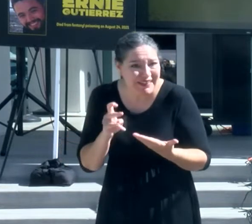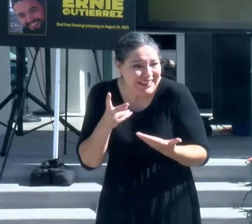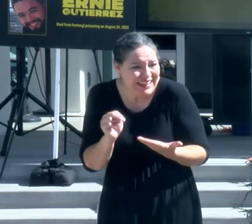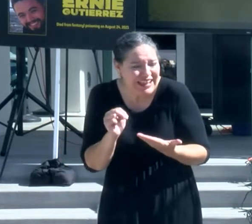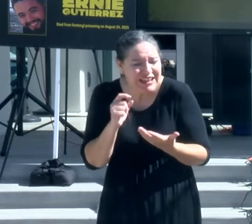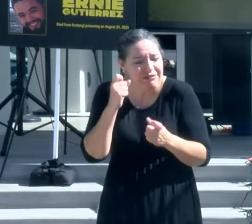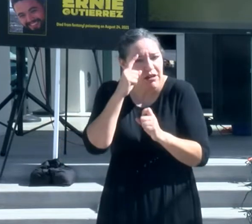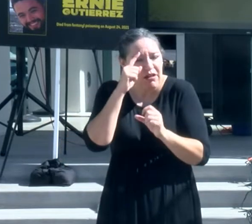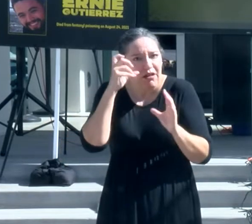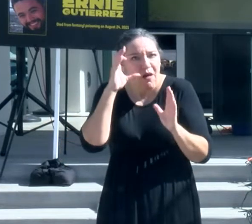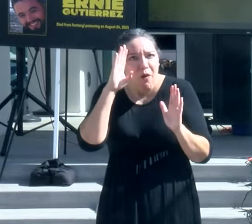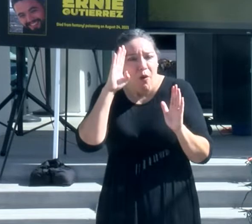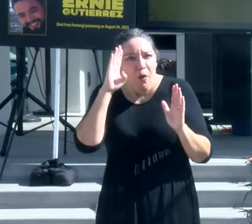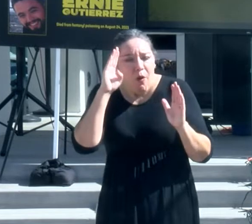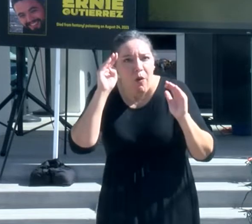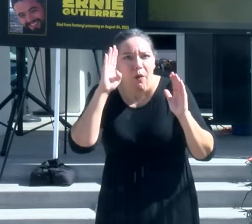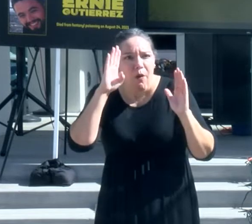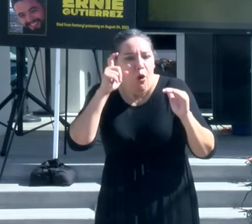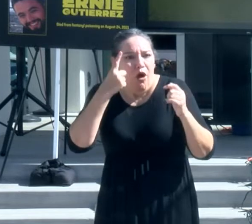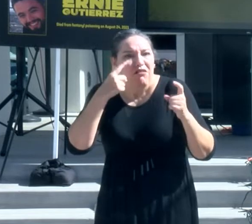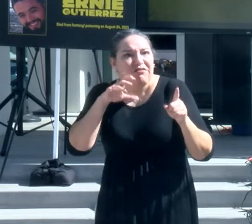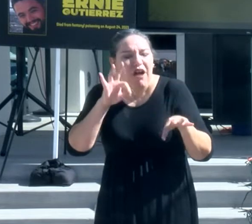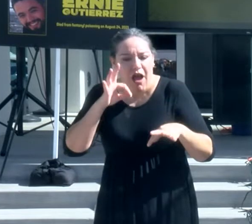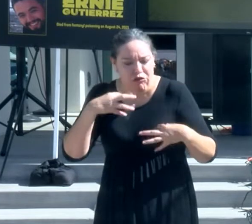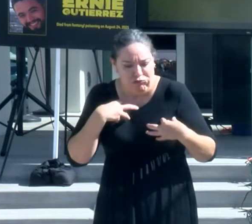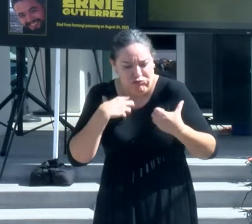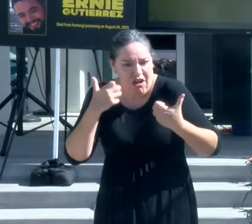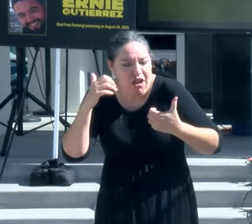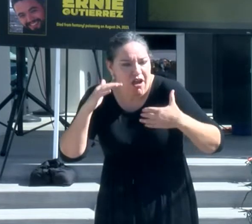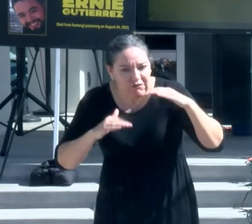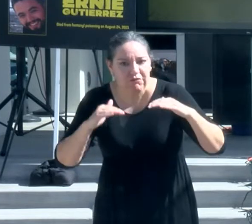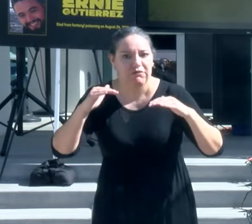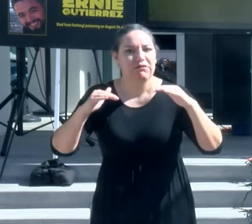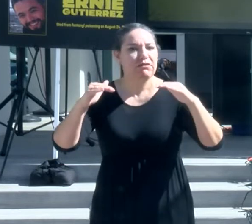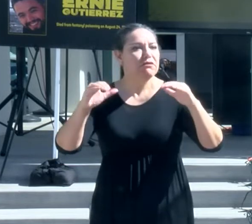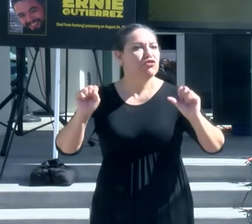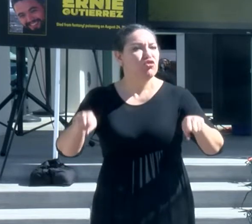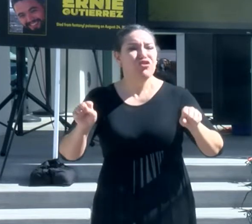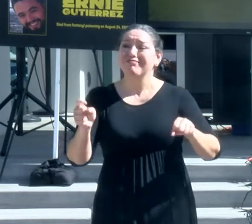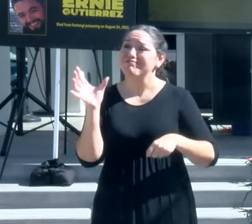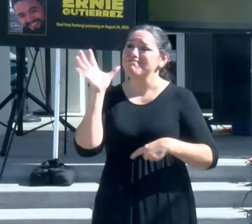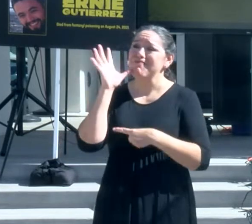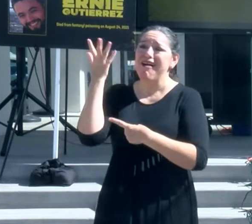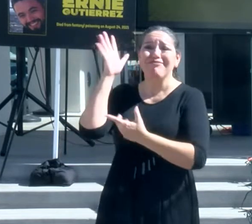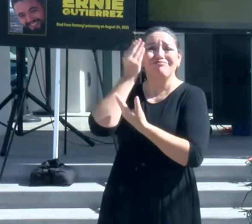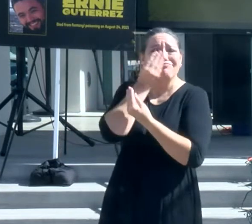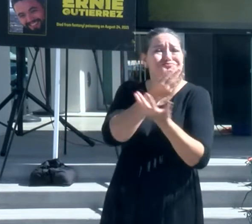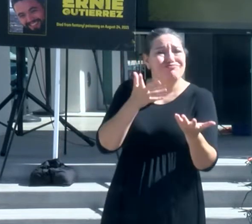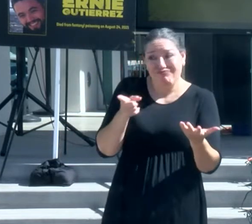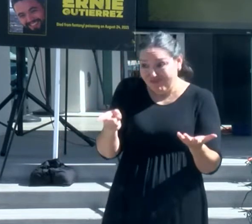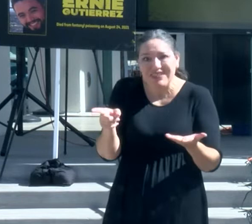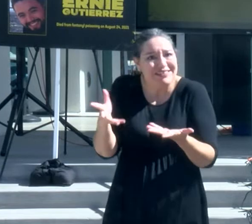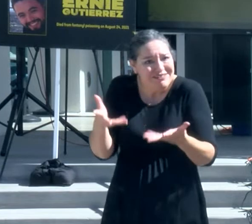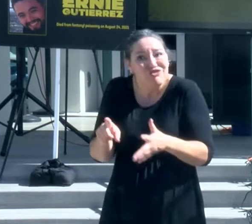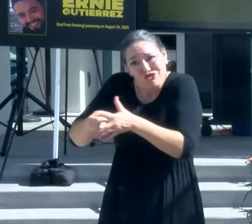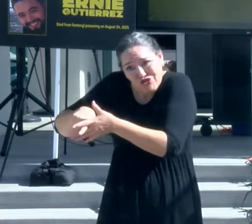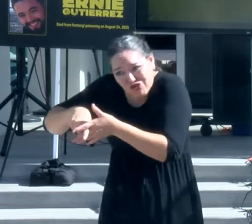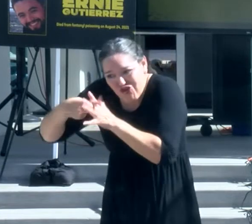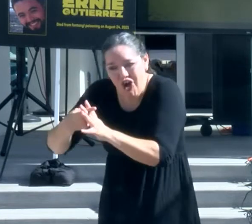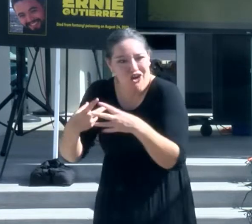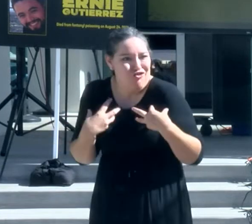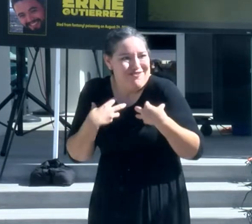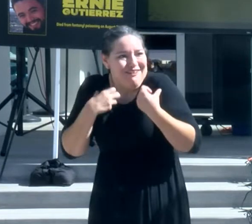for finding recovery and finding balance. As his mother shared with us, he had even started that